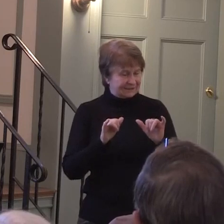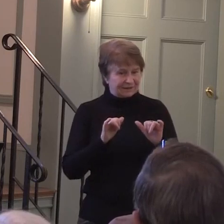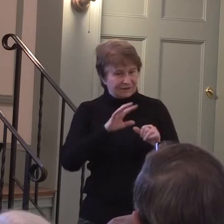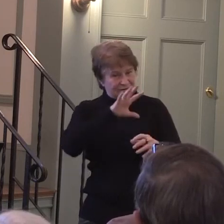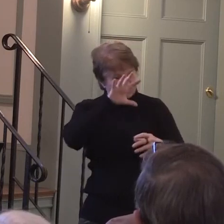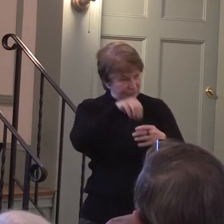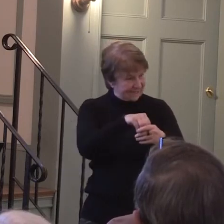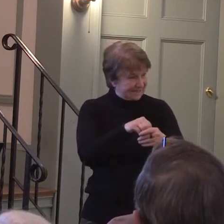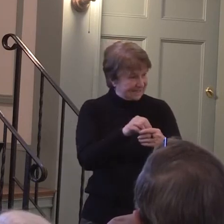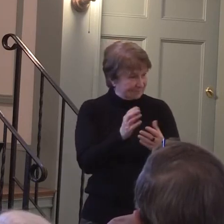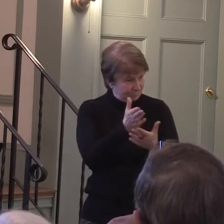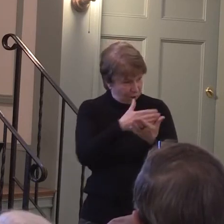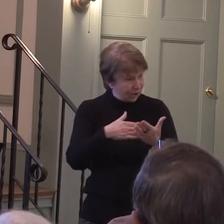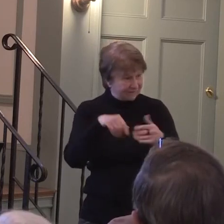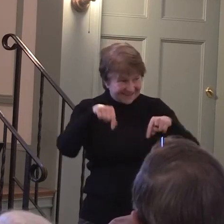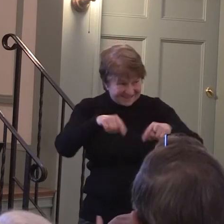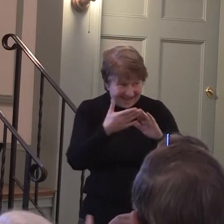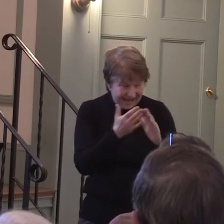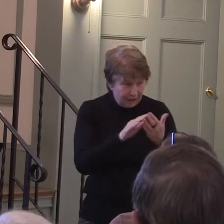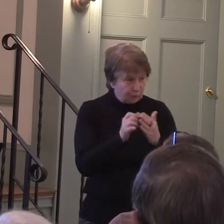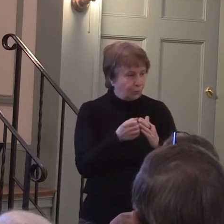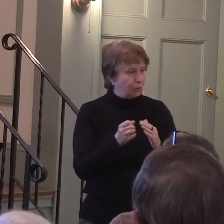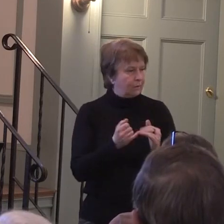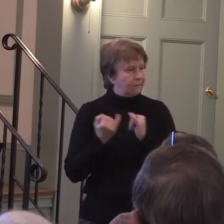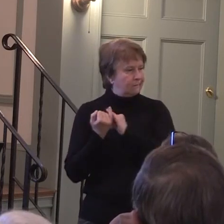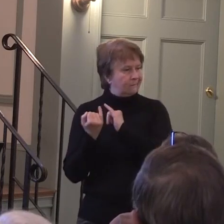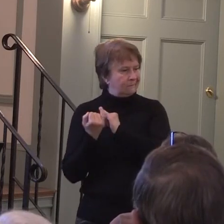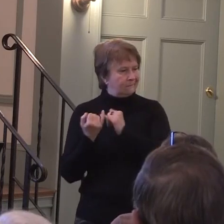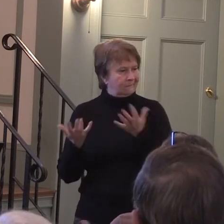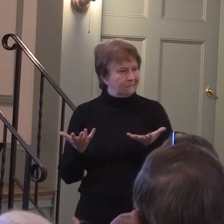part of this town, or